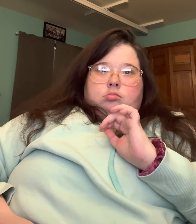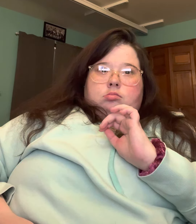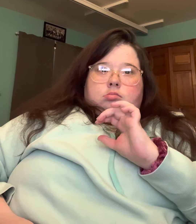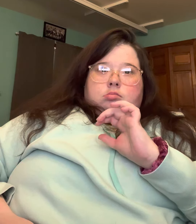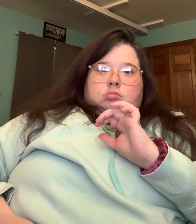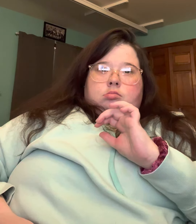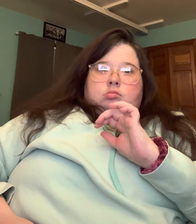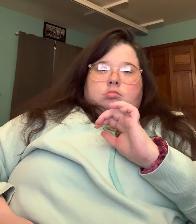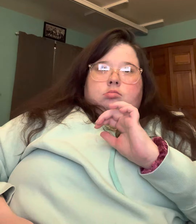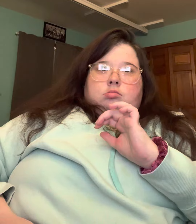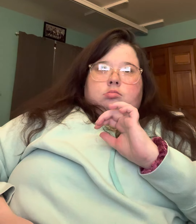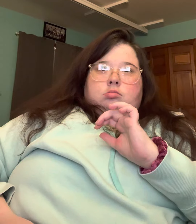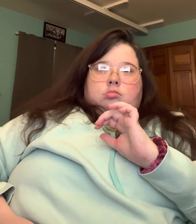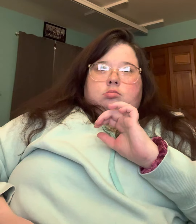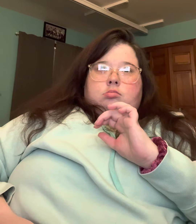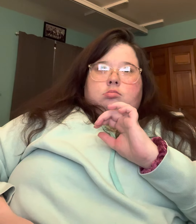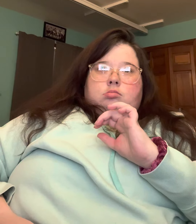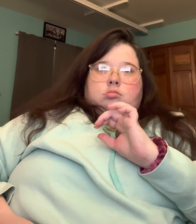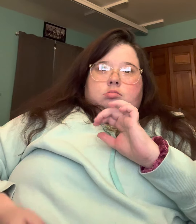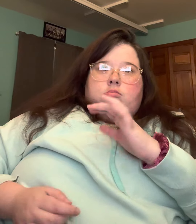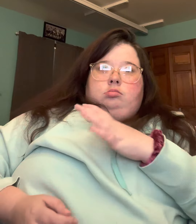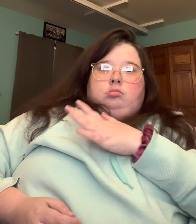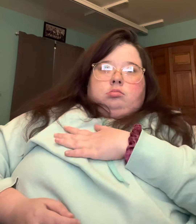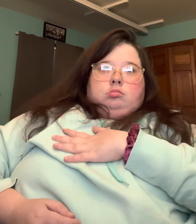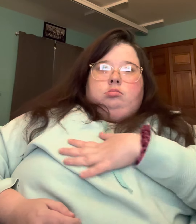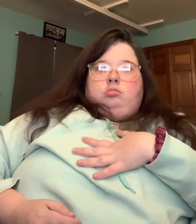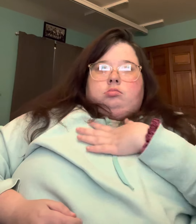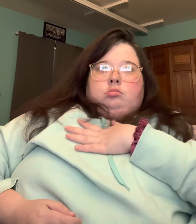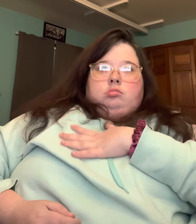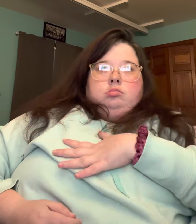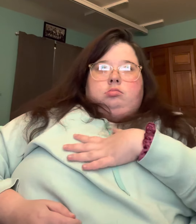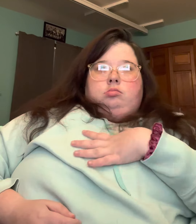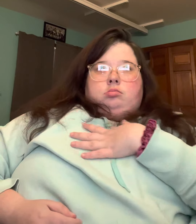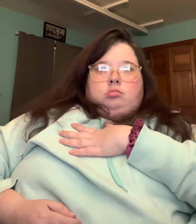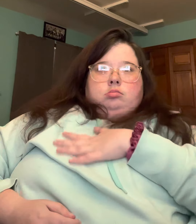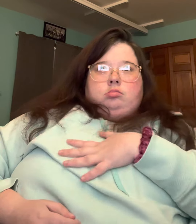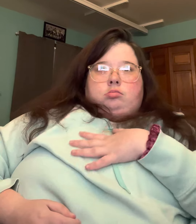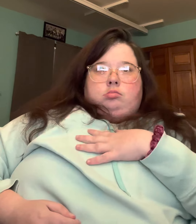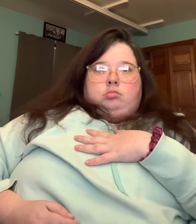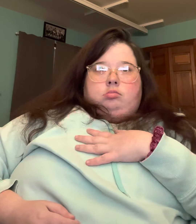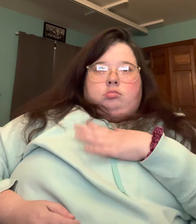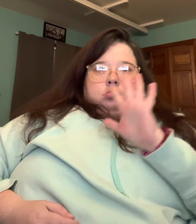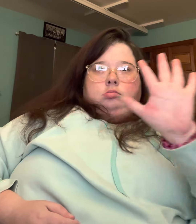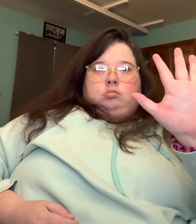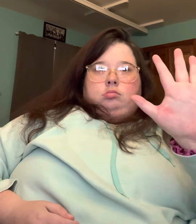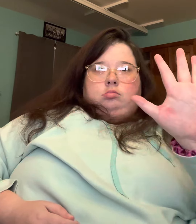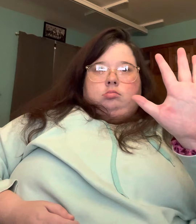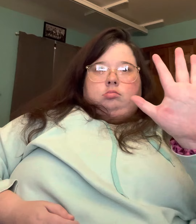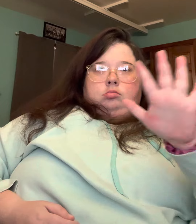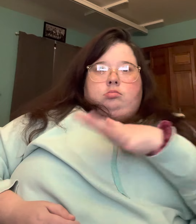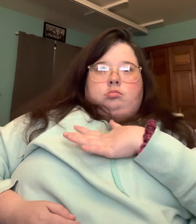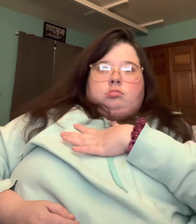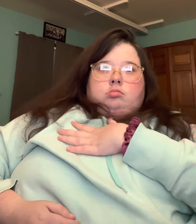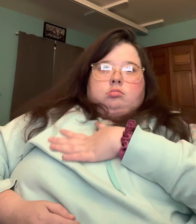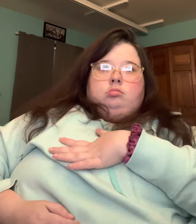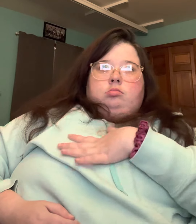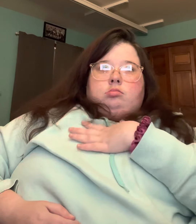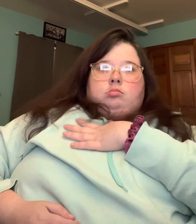number 1 is please. Please. Just the flat hands again on your